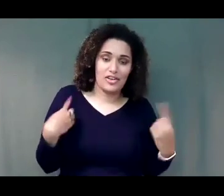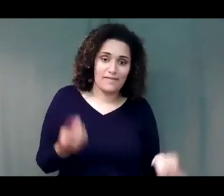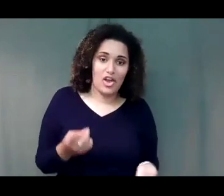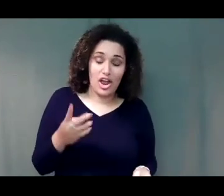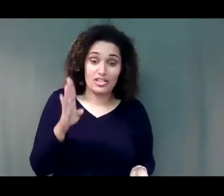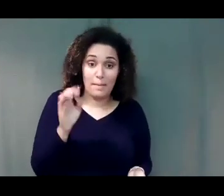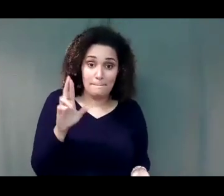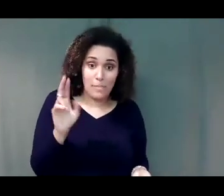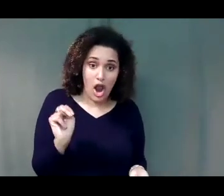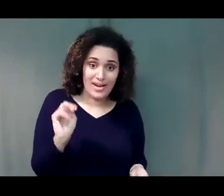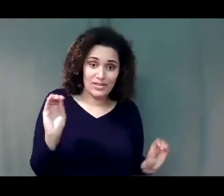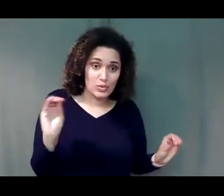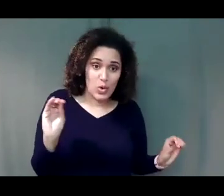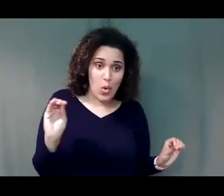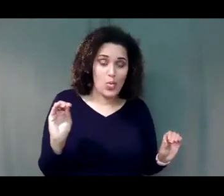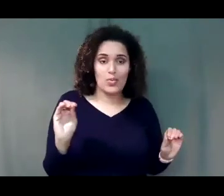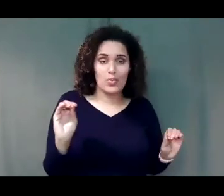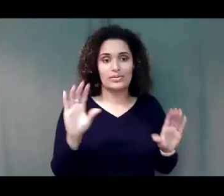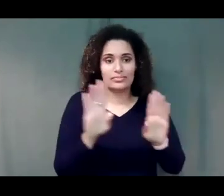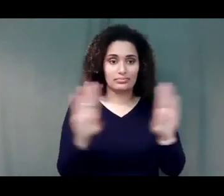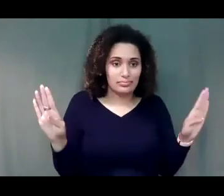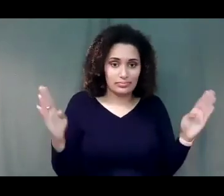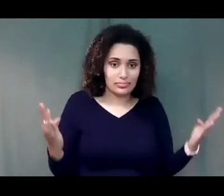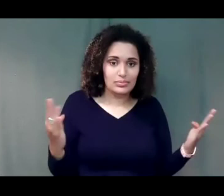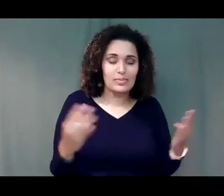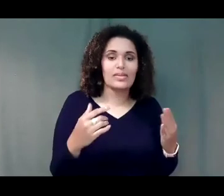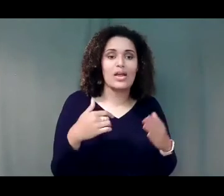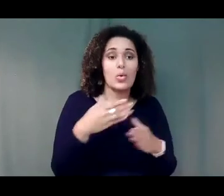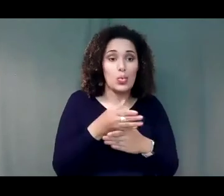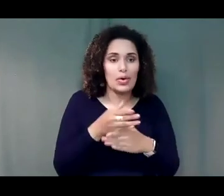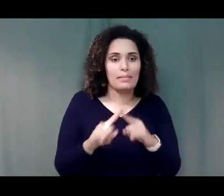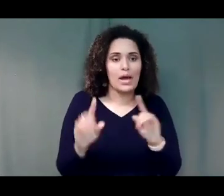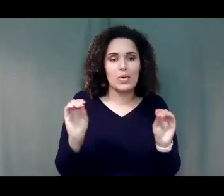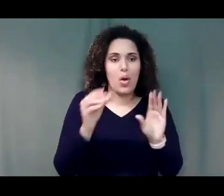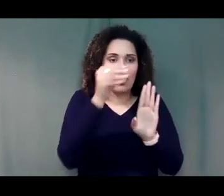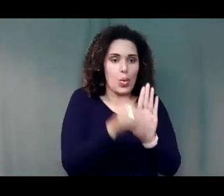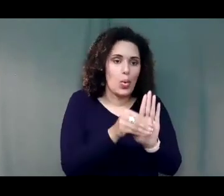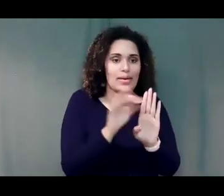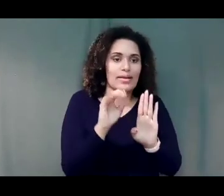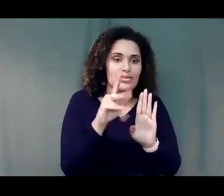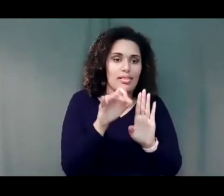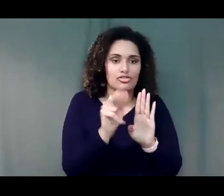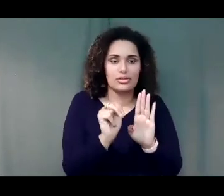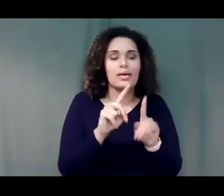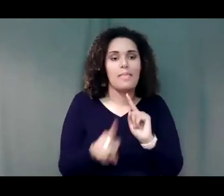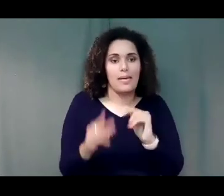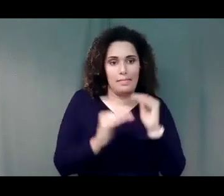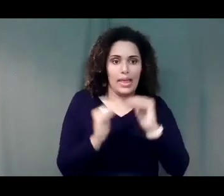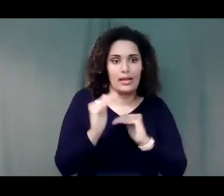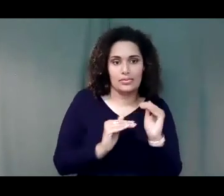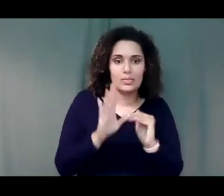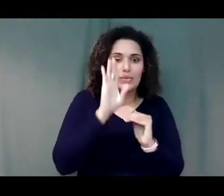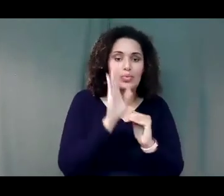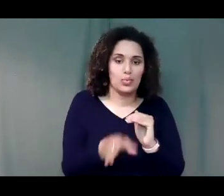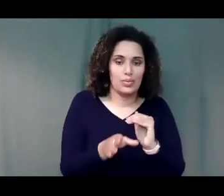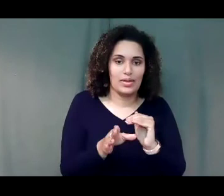have any insulation. So it's just, it's live edge wood, but it's not insulated. But when we build the actual buildings that we will